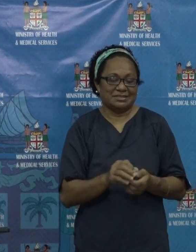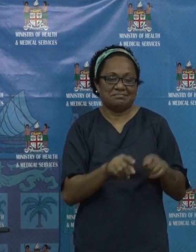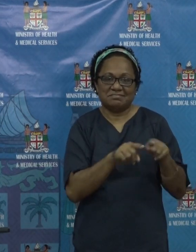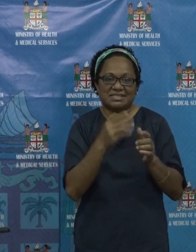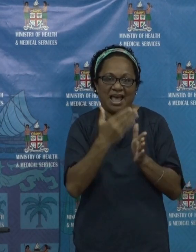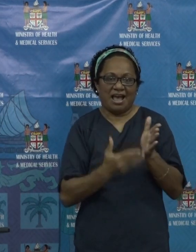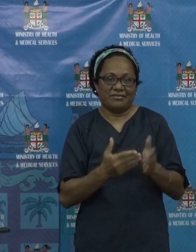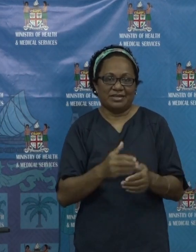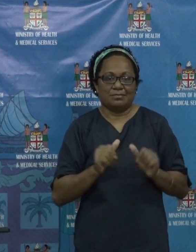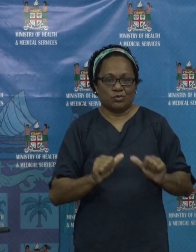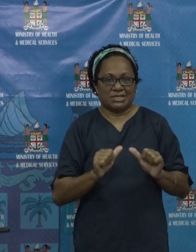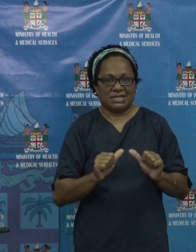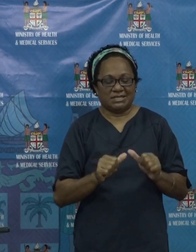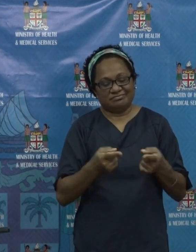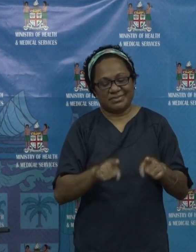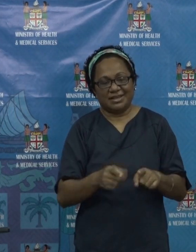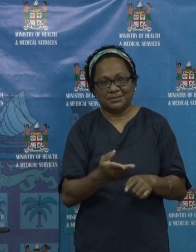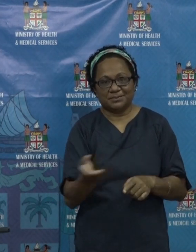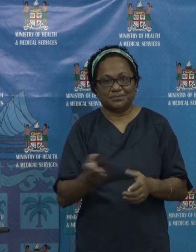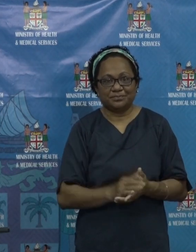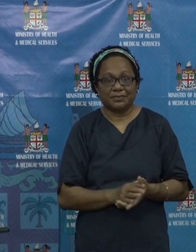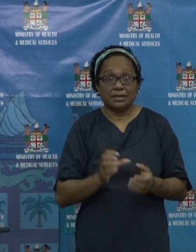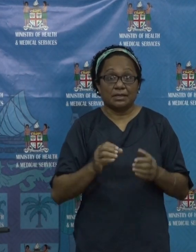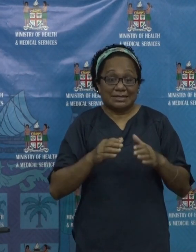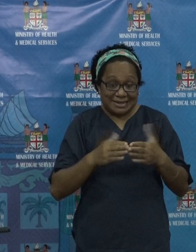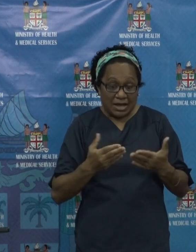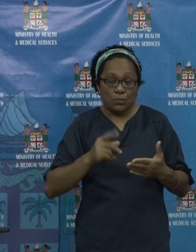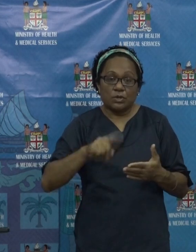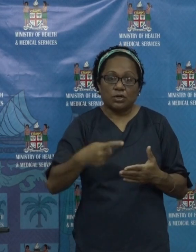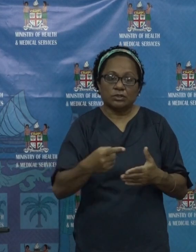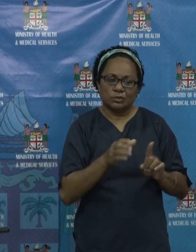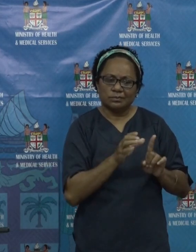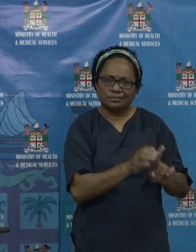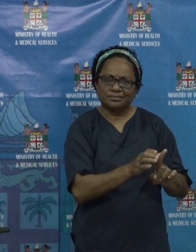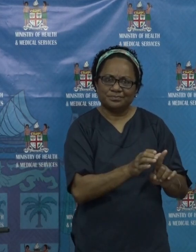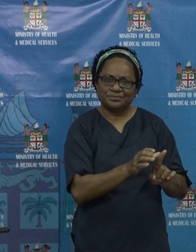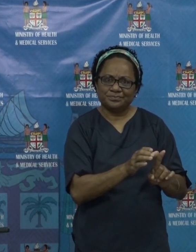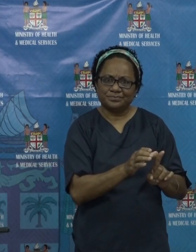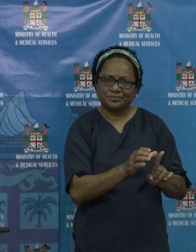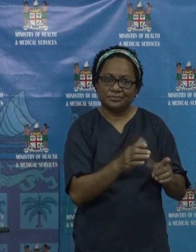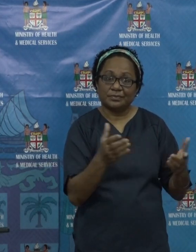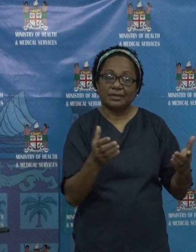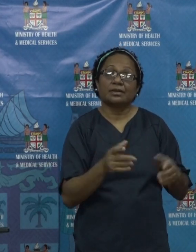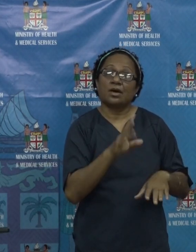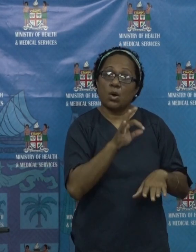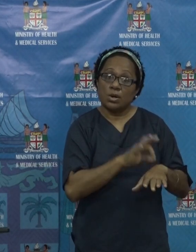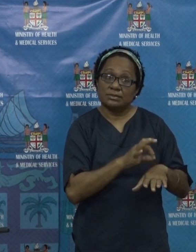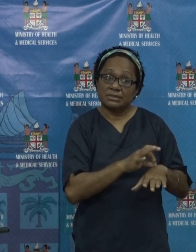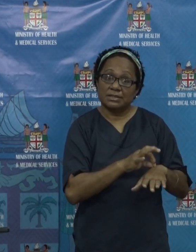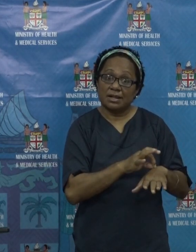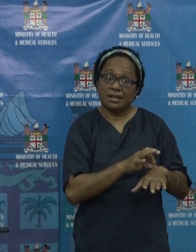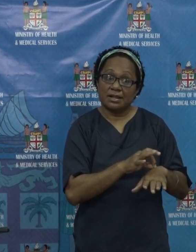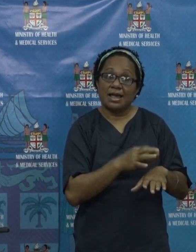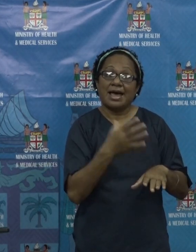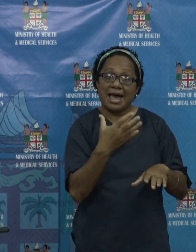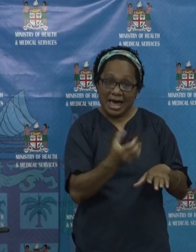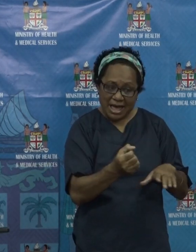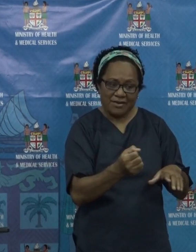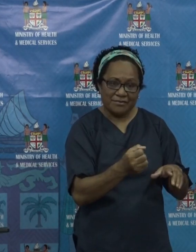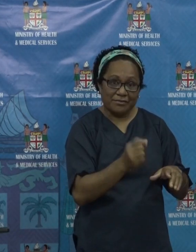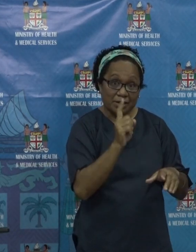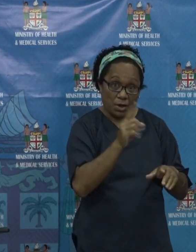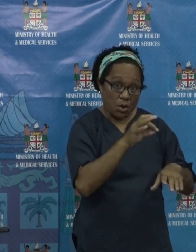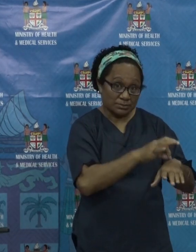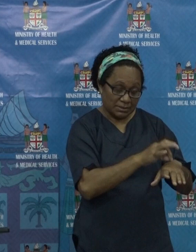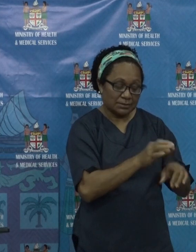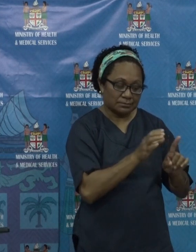We currently continue our isolation services in the hospital. In our isolation facilities in the hospital,